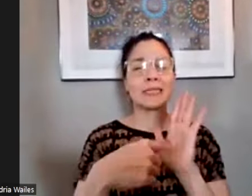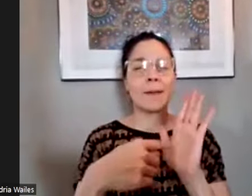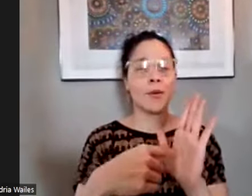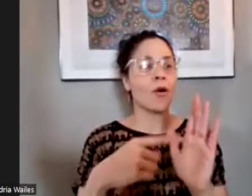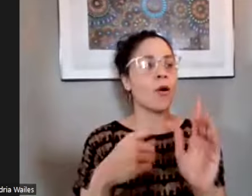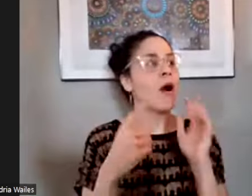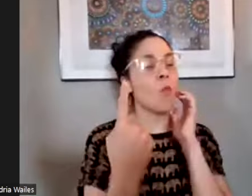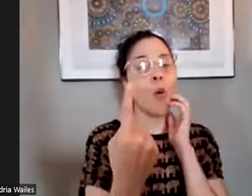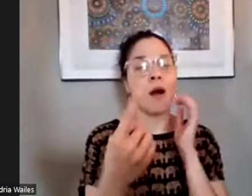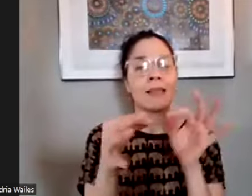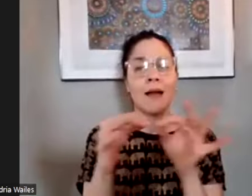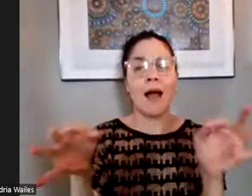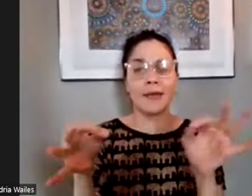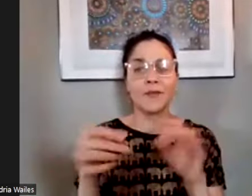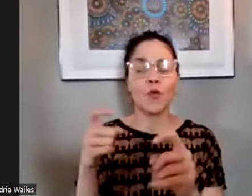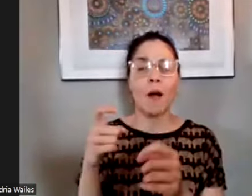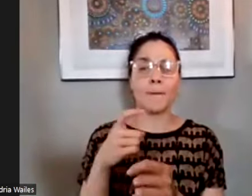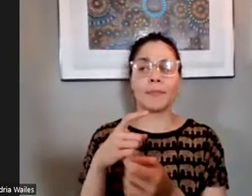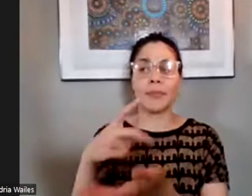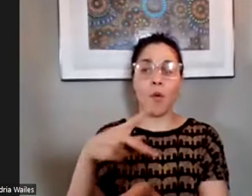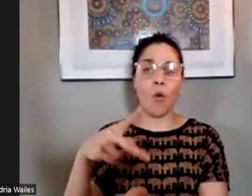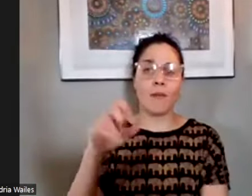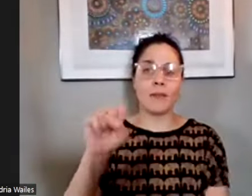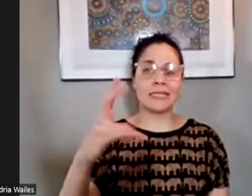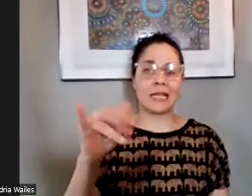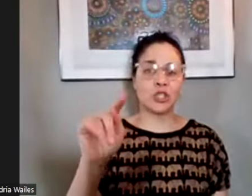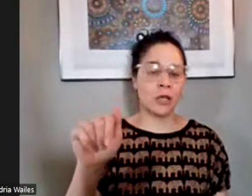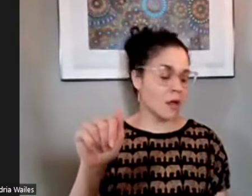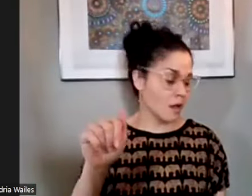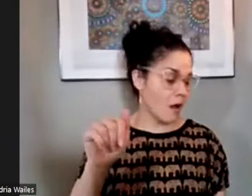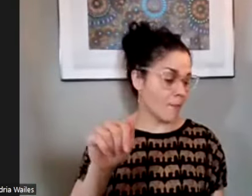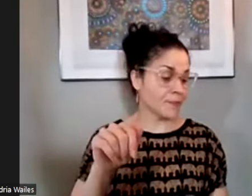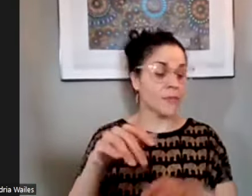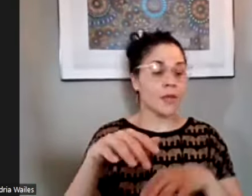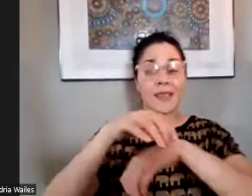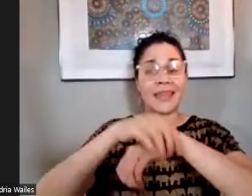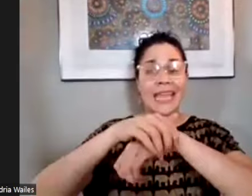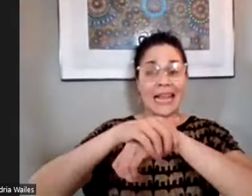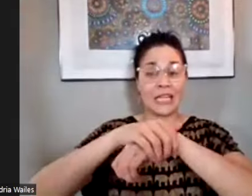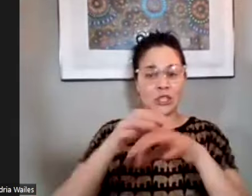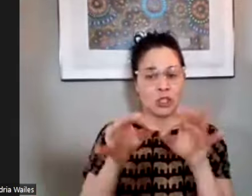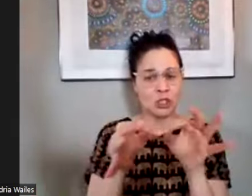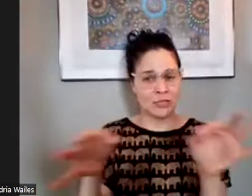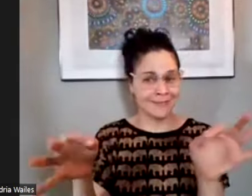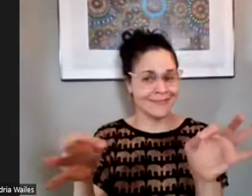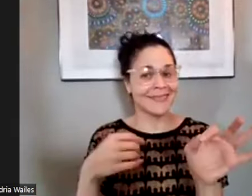this question. You did ask for examples, so I will say one line from the poem in